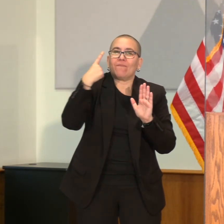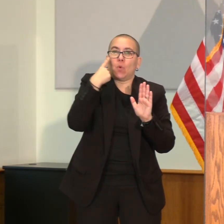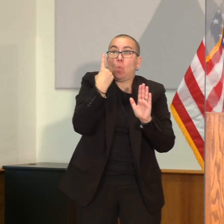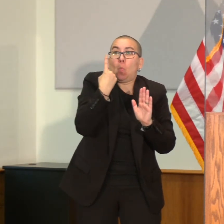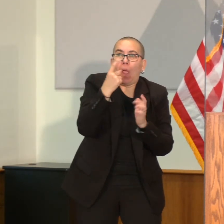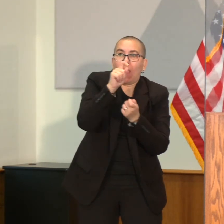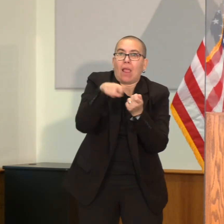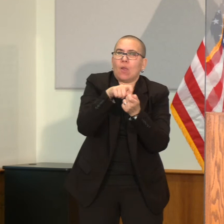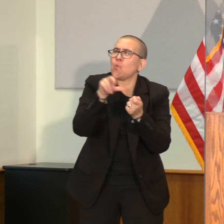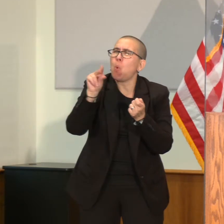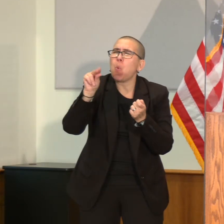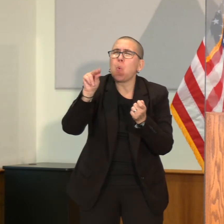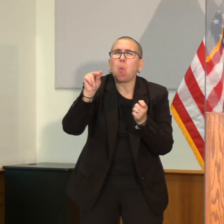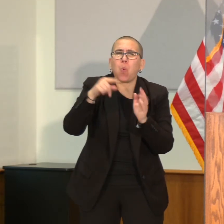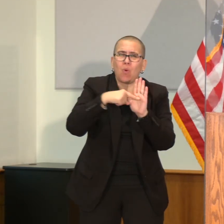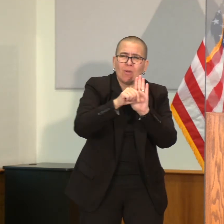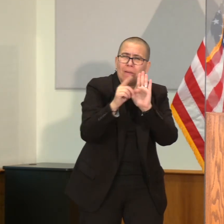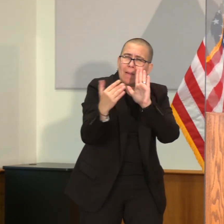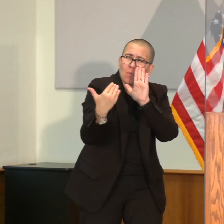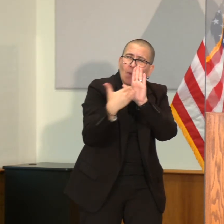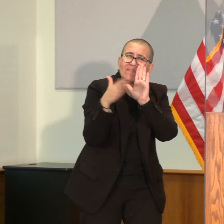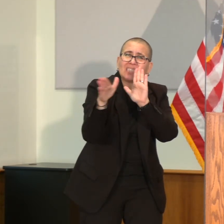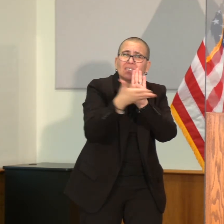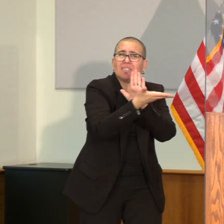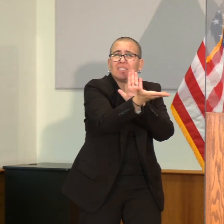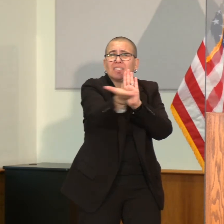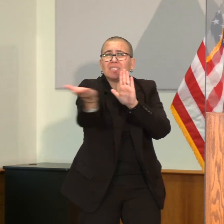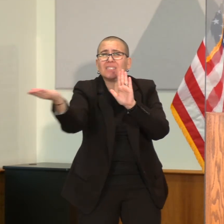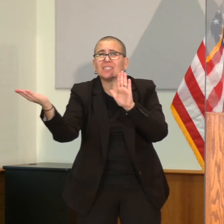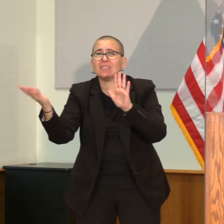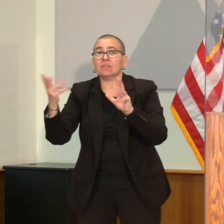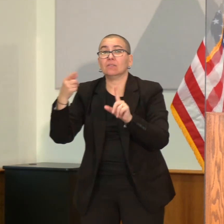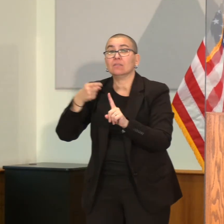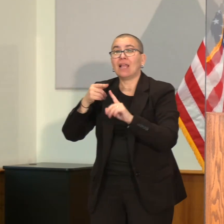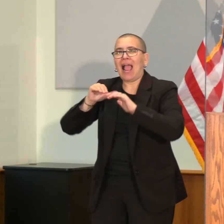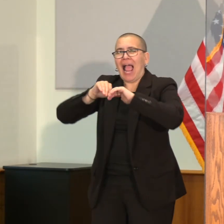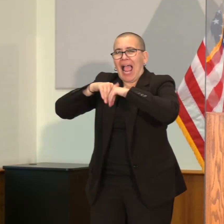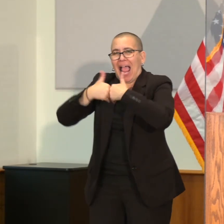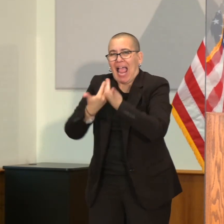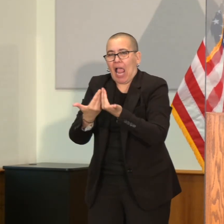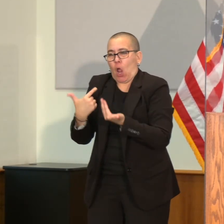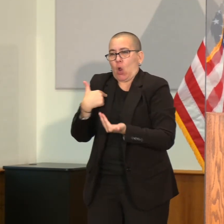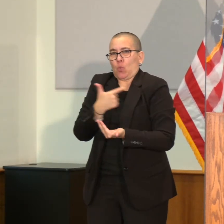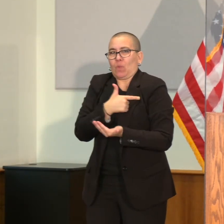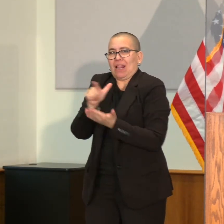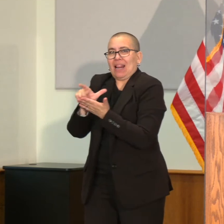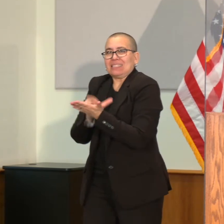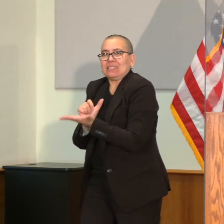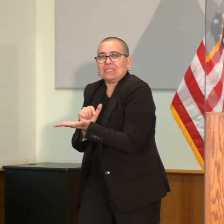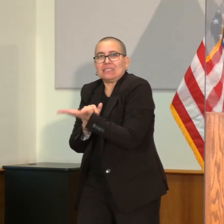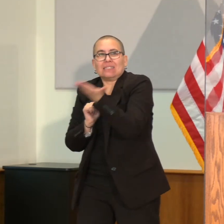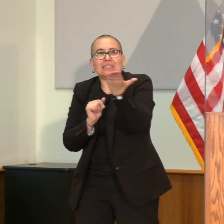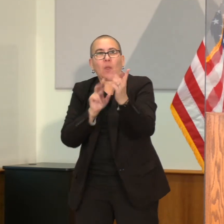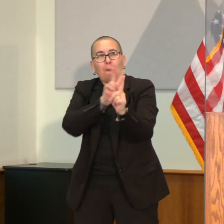in fact, how are our legislative proposals universal and applicable?